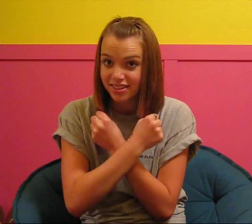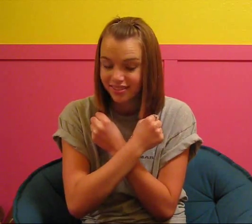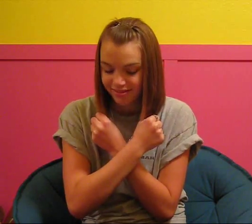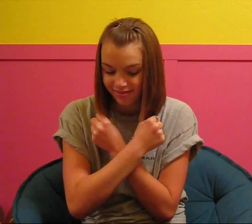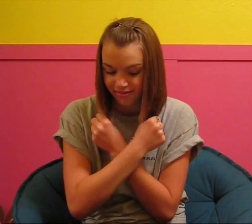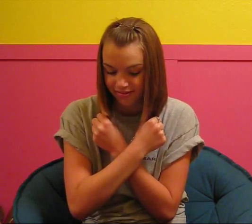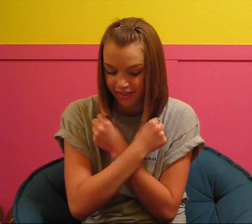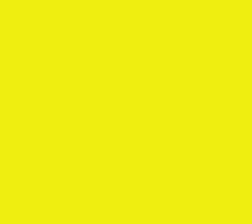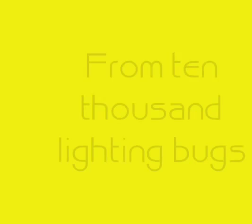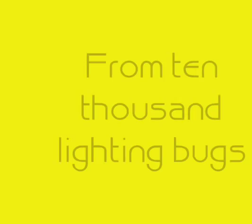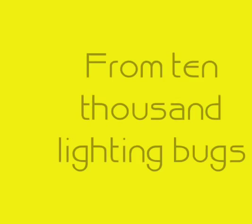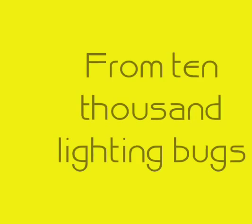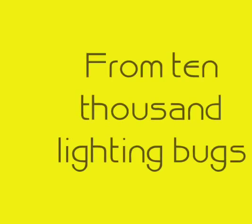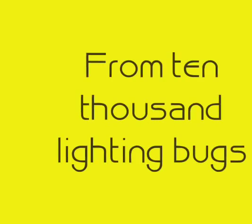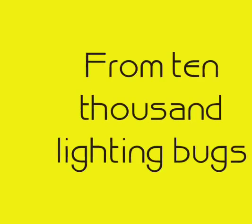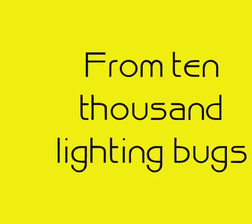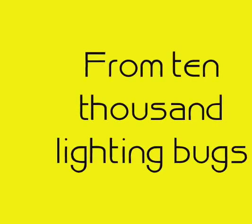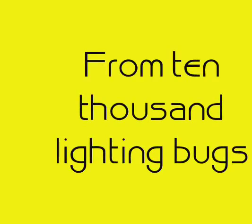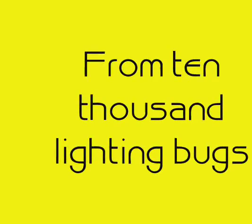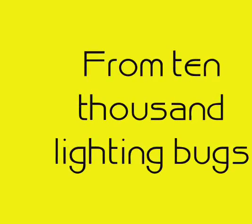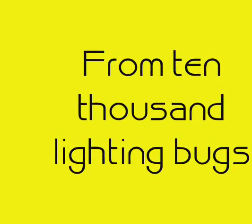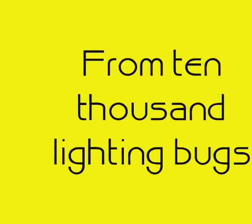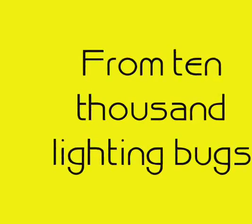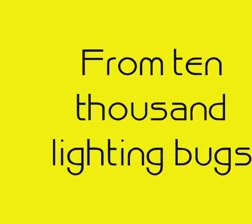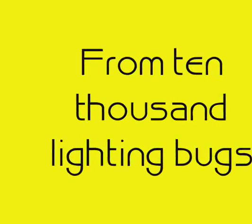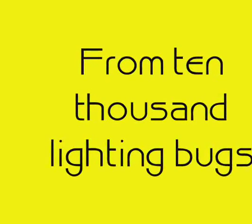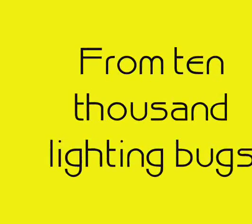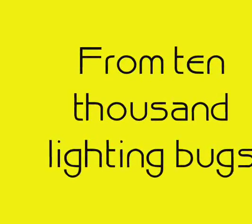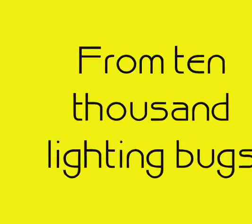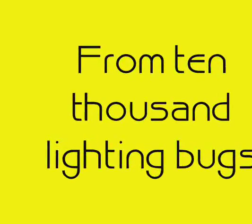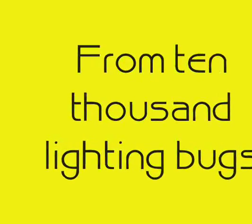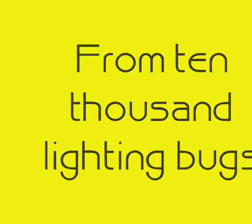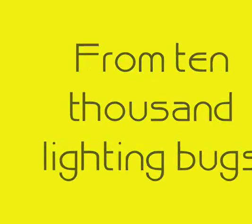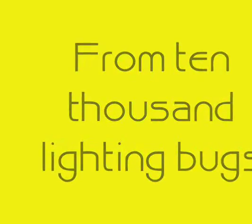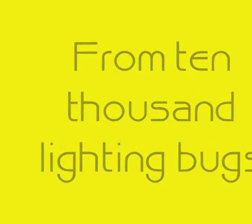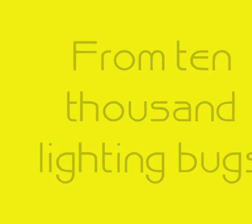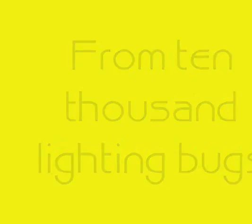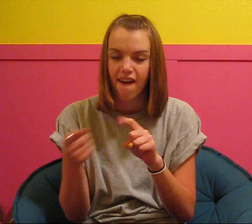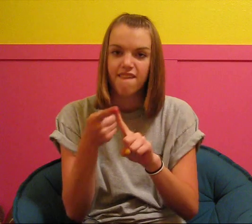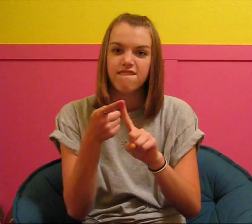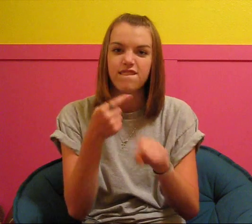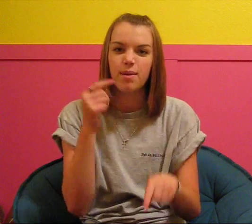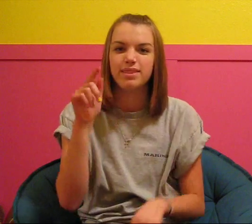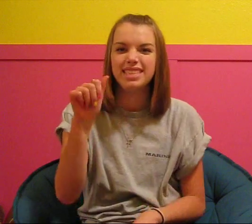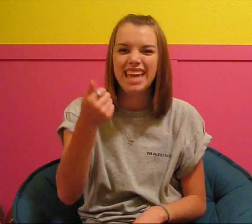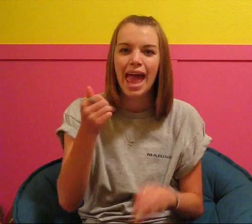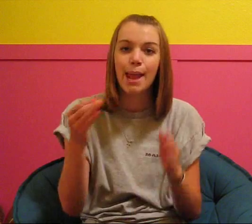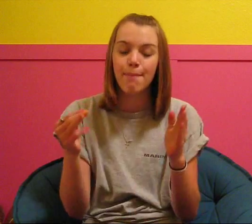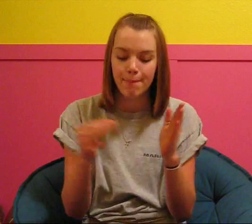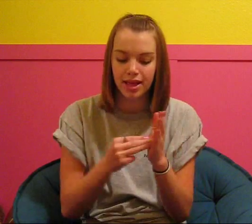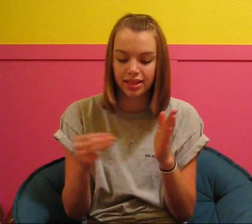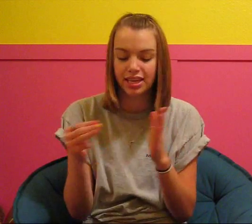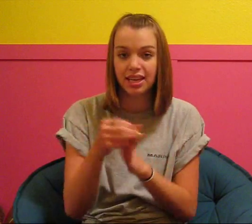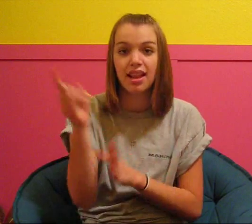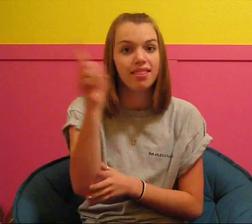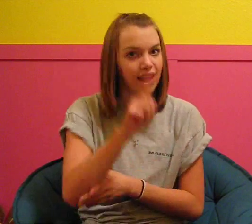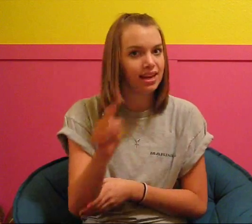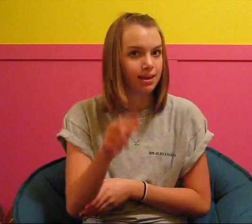from 10 million Lightning